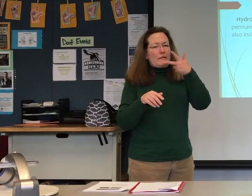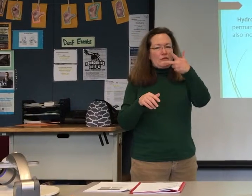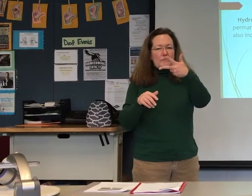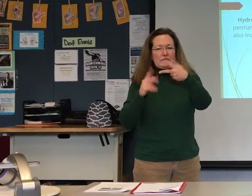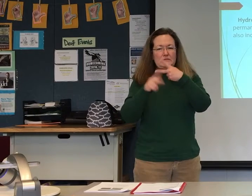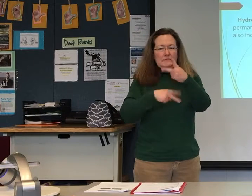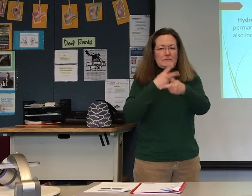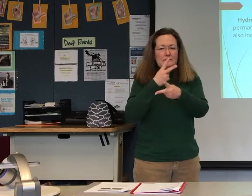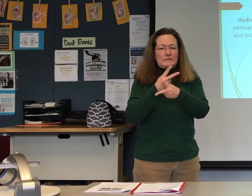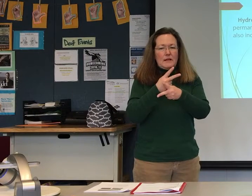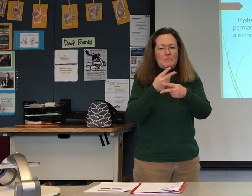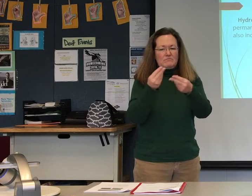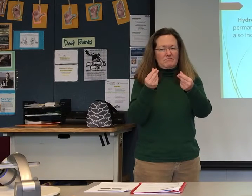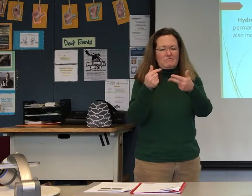wetlands.